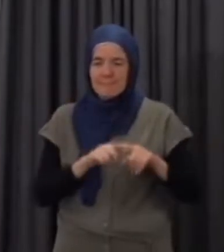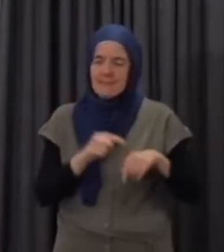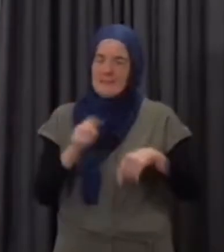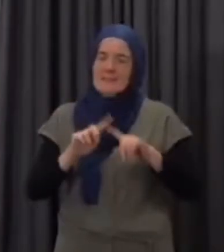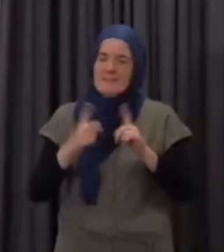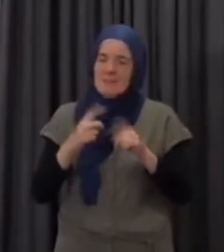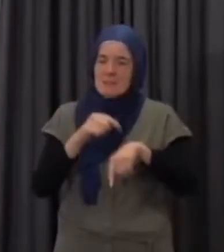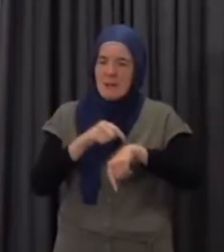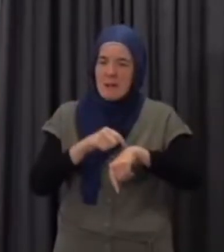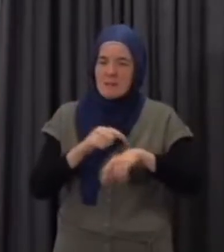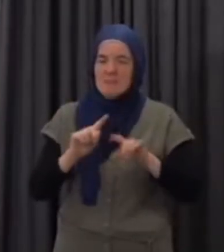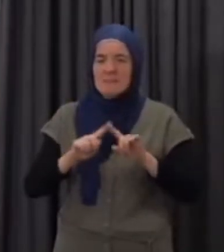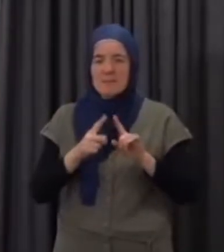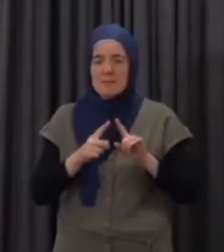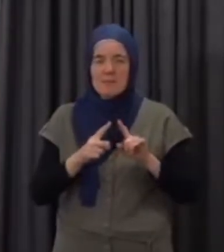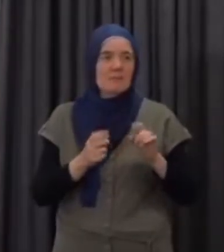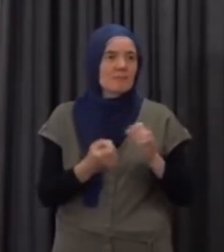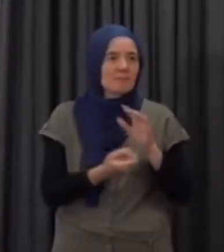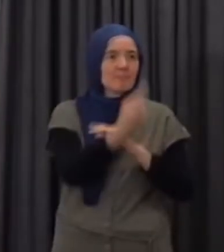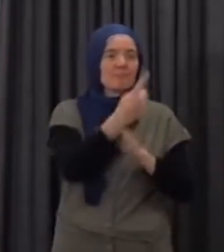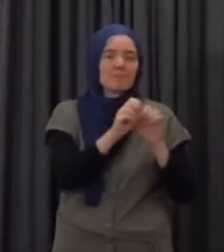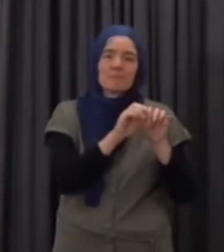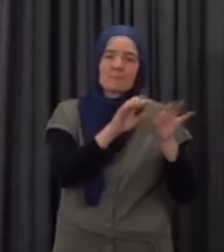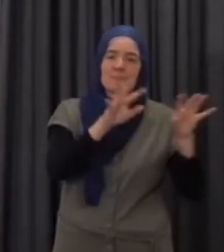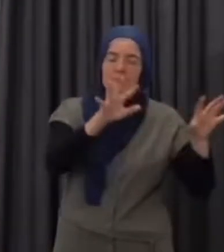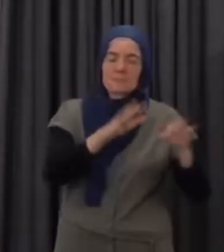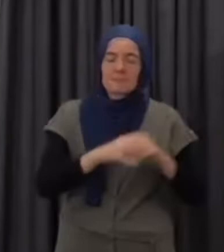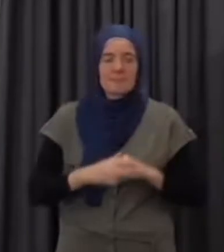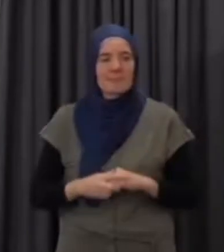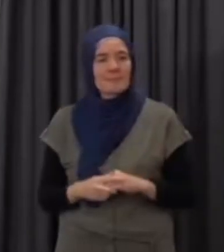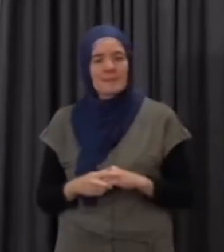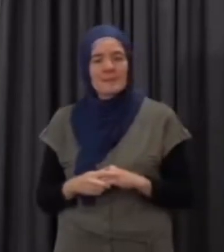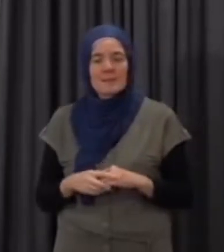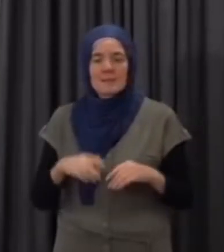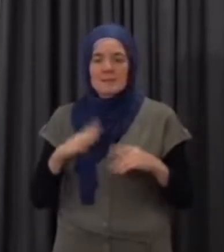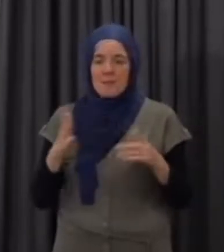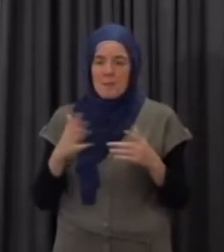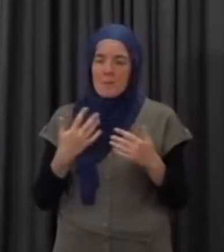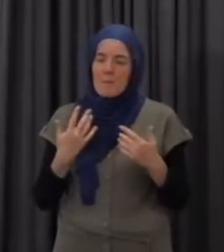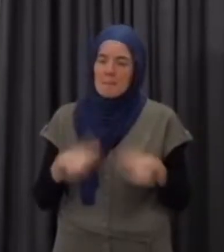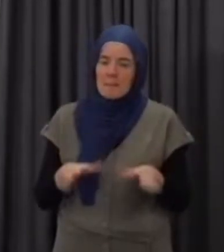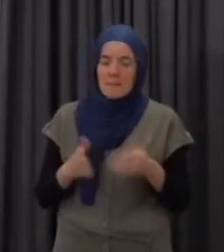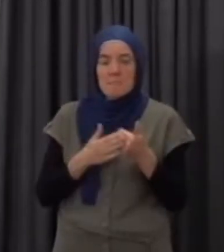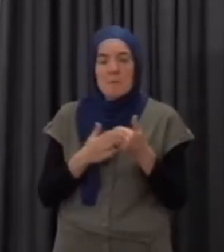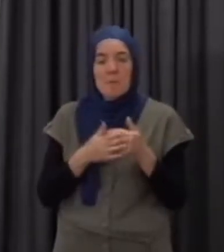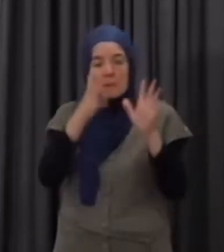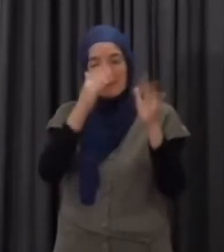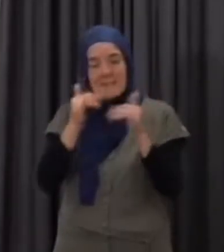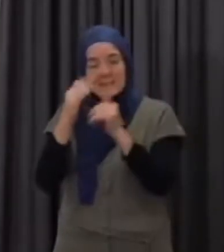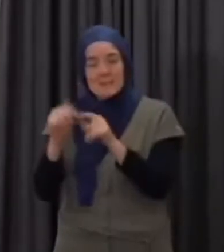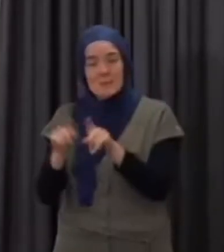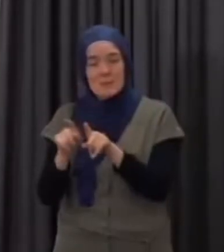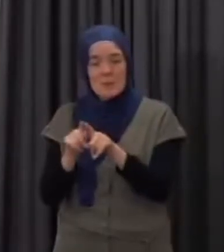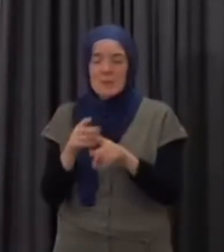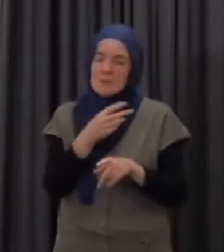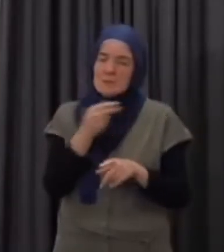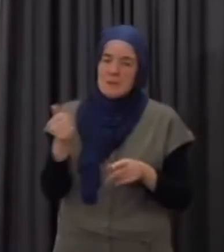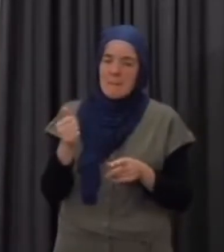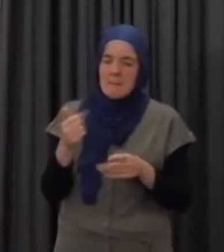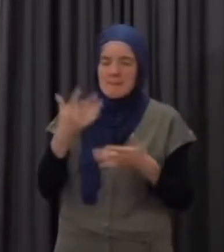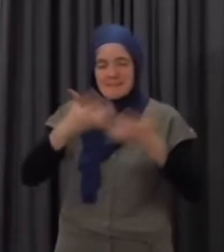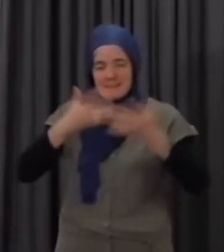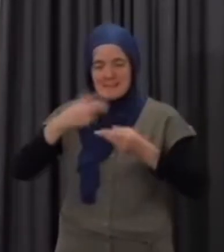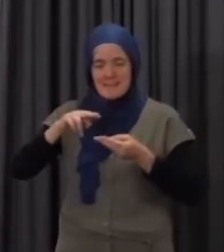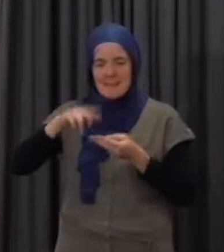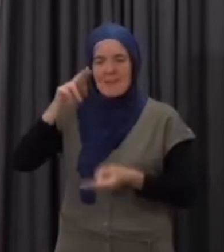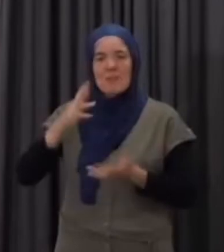we also need to recognise that we've been looking to increase and targeting testing. So to some extent, we may have seen some rise in some of the positive cases reported.